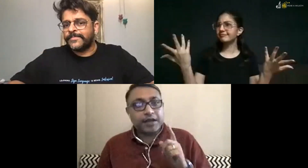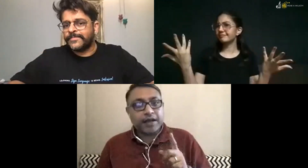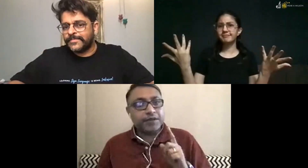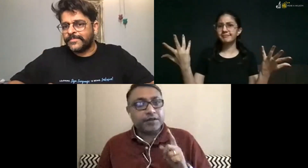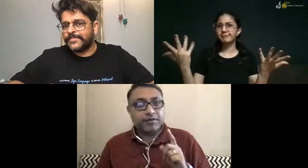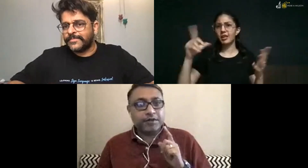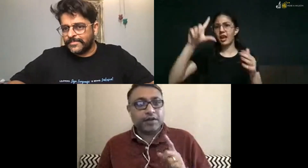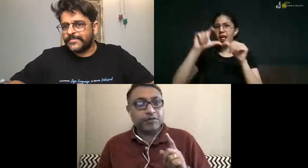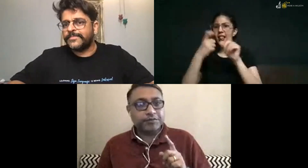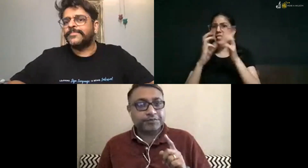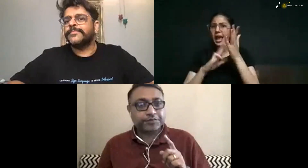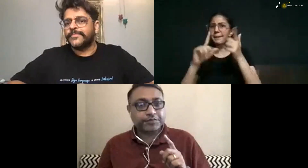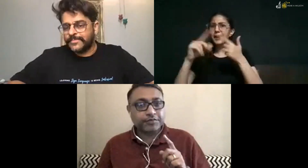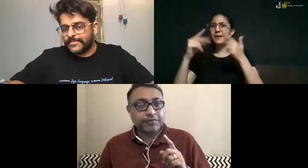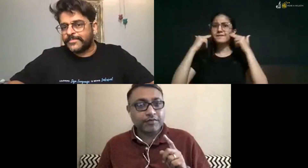Lakme Academy by now,